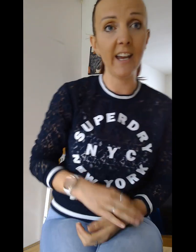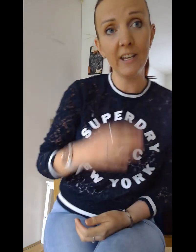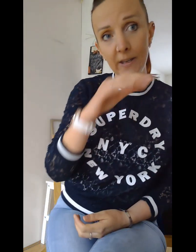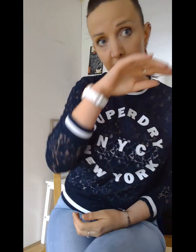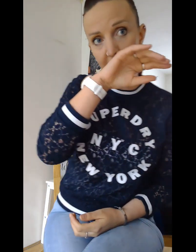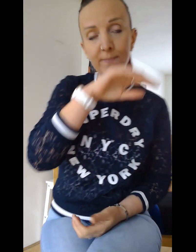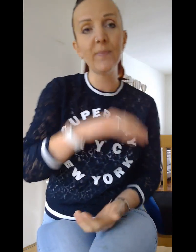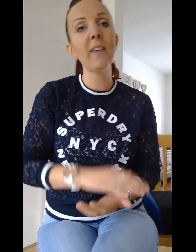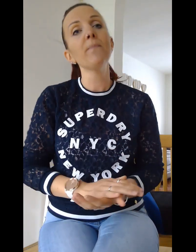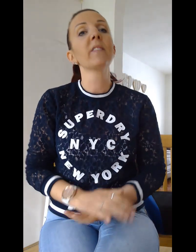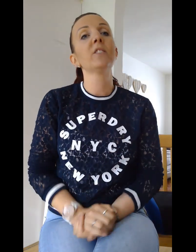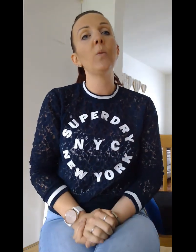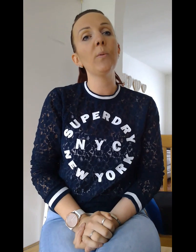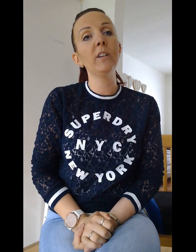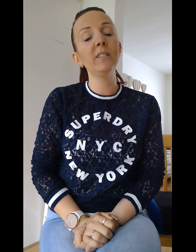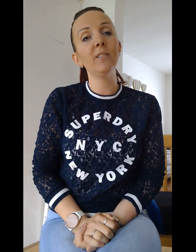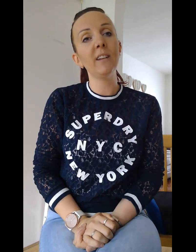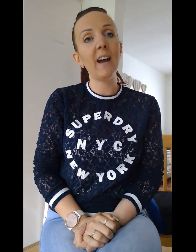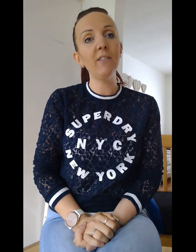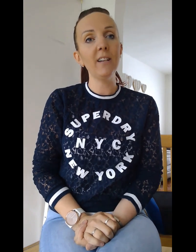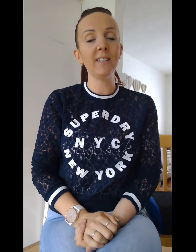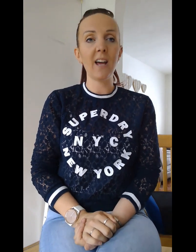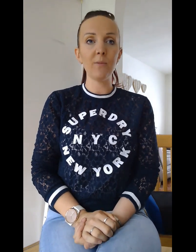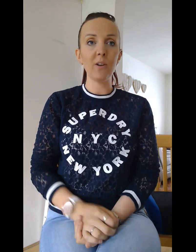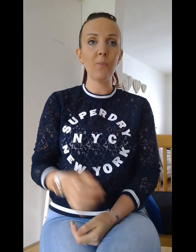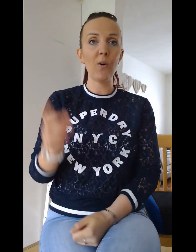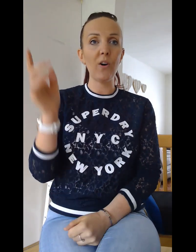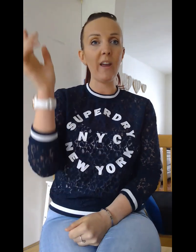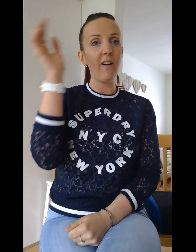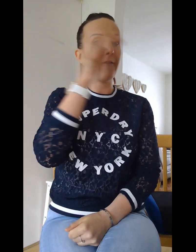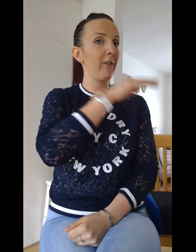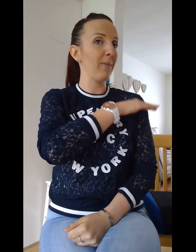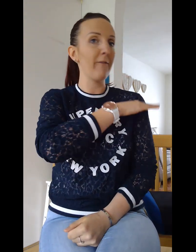today. So what we're going to do now is I'm going to put it from the